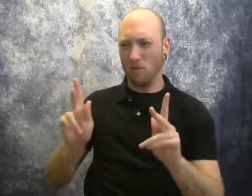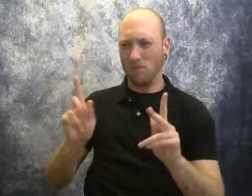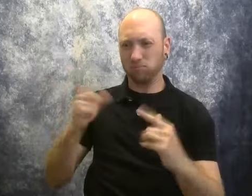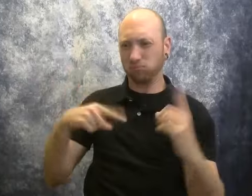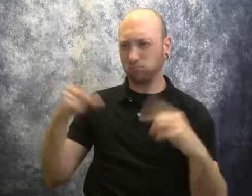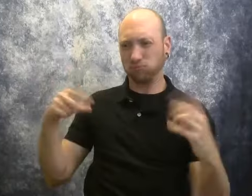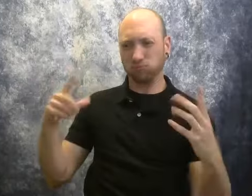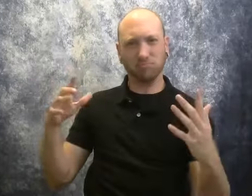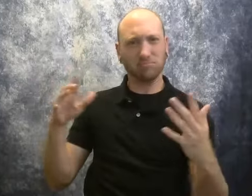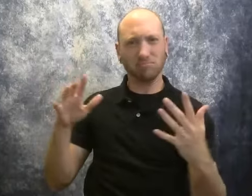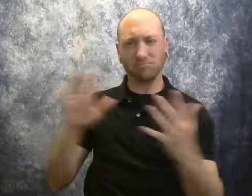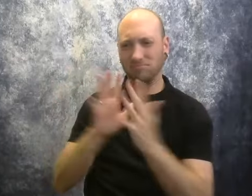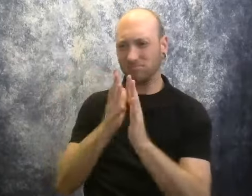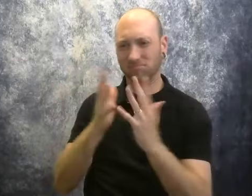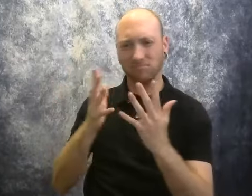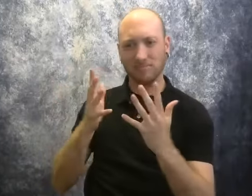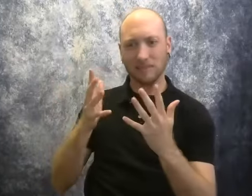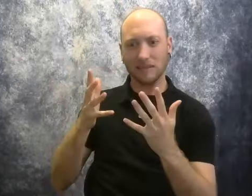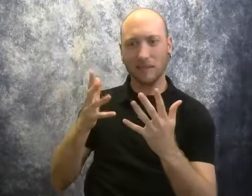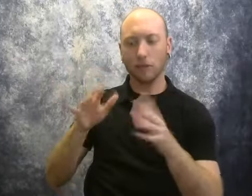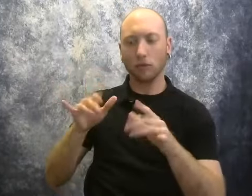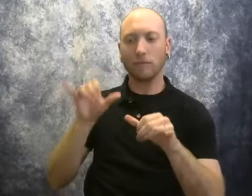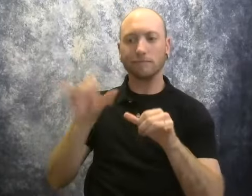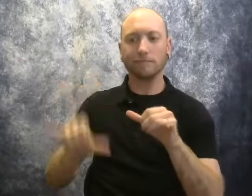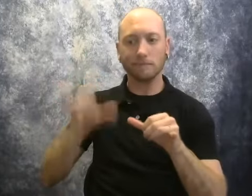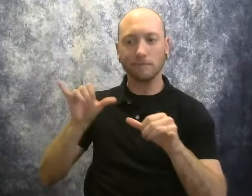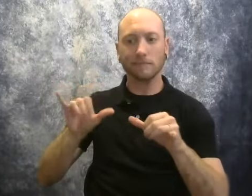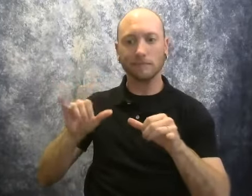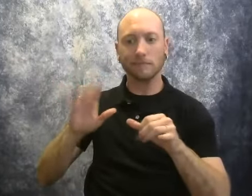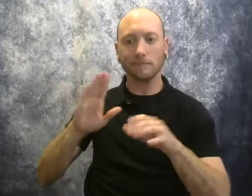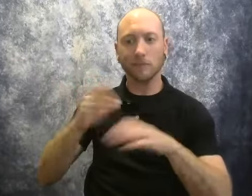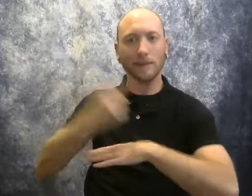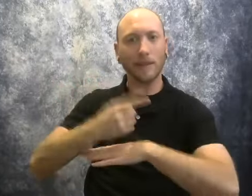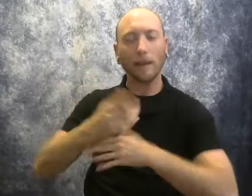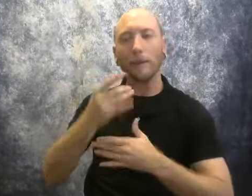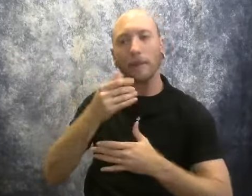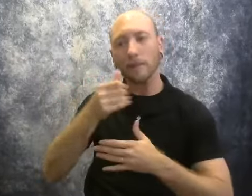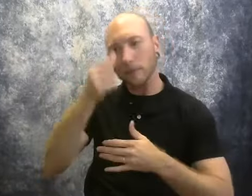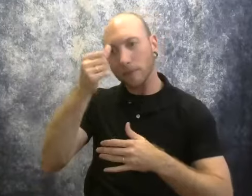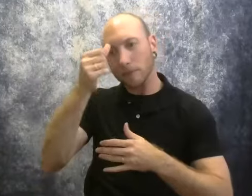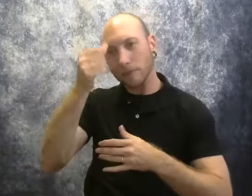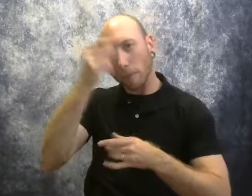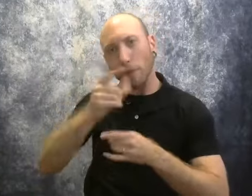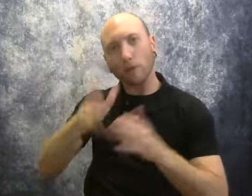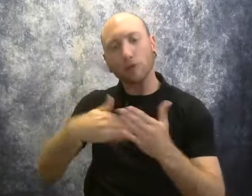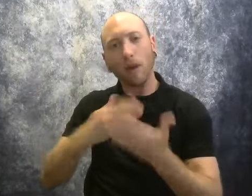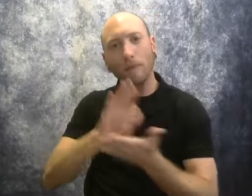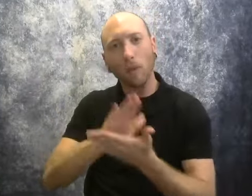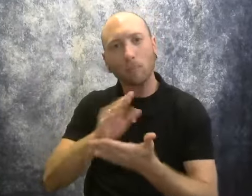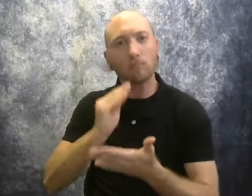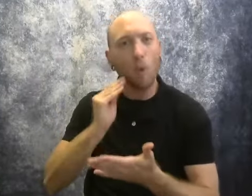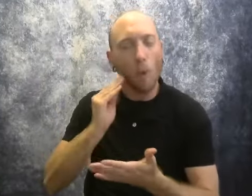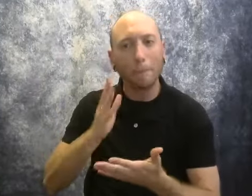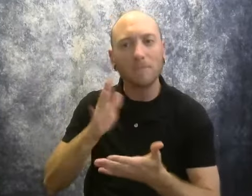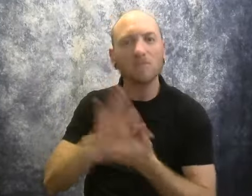all these people. I mean, they were kind and everything, but I would hang around all day, wait for my brother to get back from school, and then we'd jump the fence and run